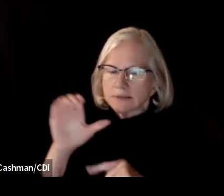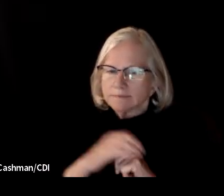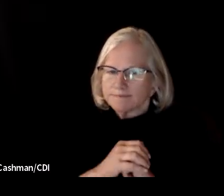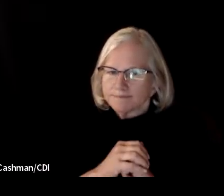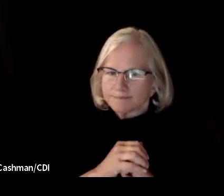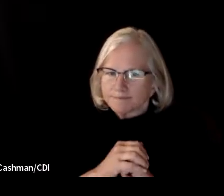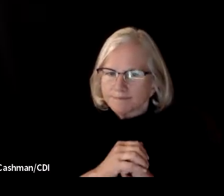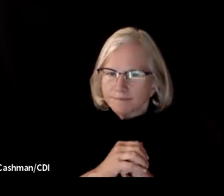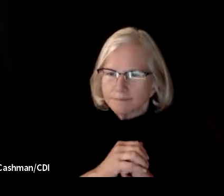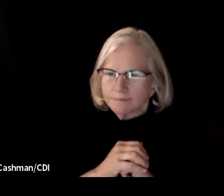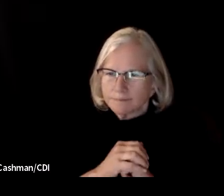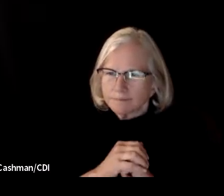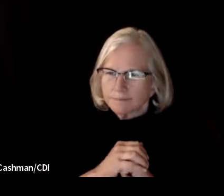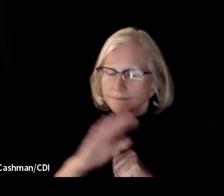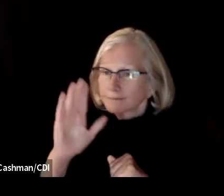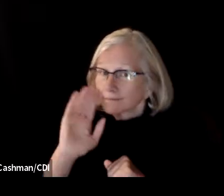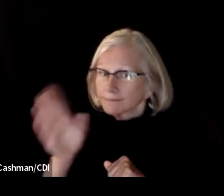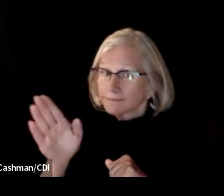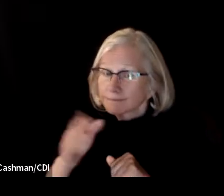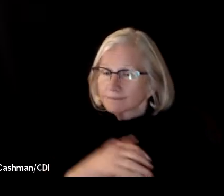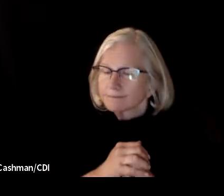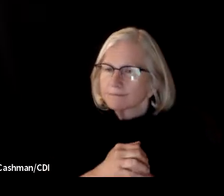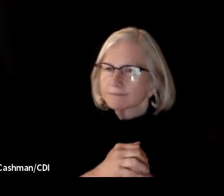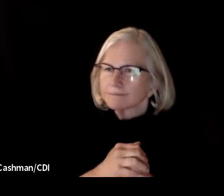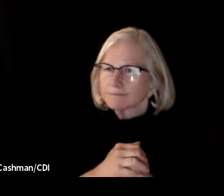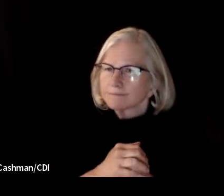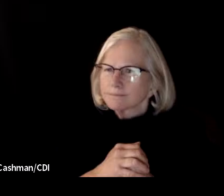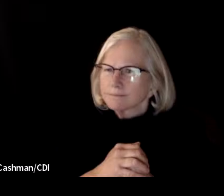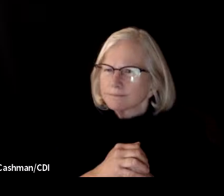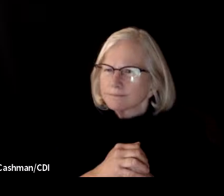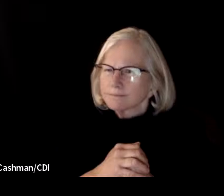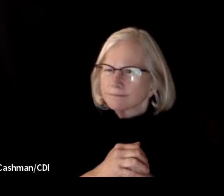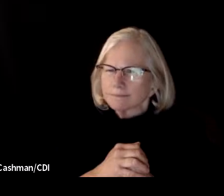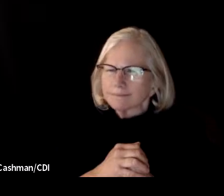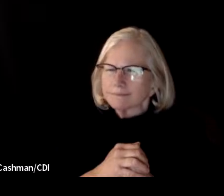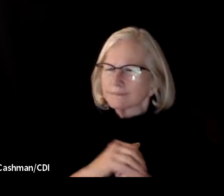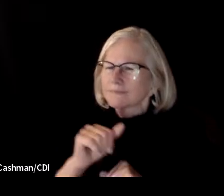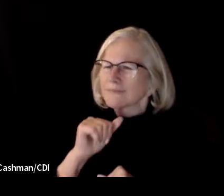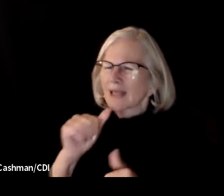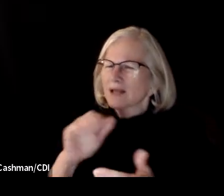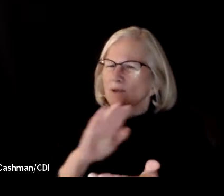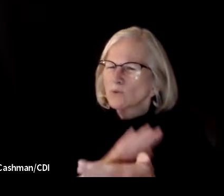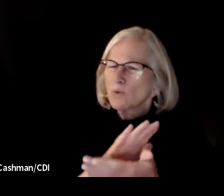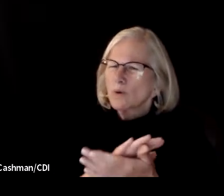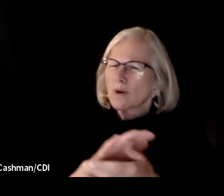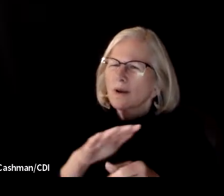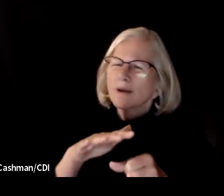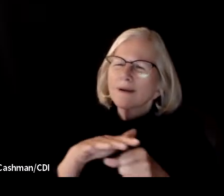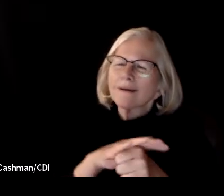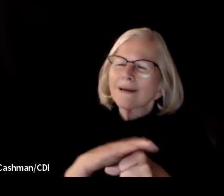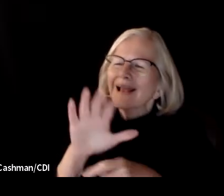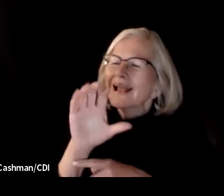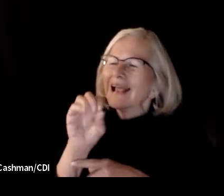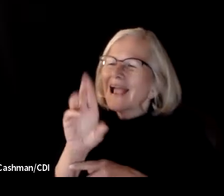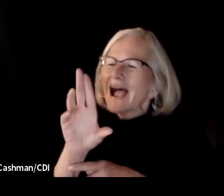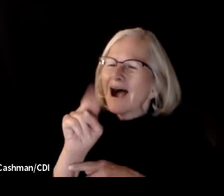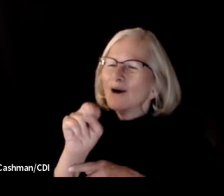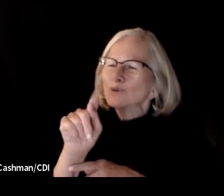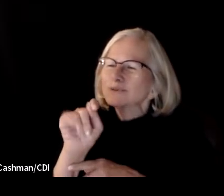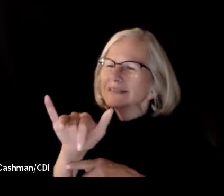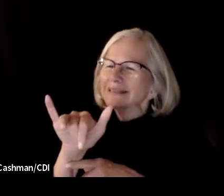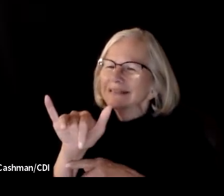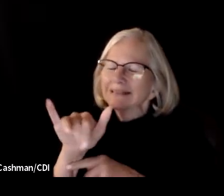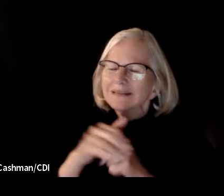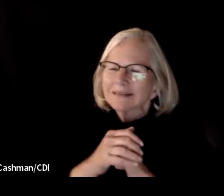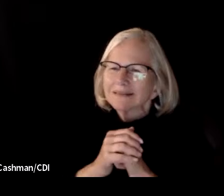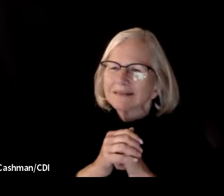taking my question. I'm just wondering if, looking not at schools but at a county level, if MDH is going to be taking any action